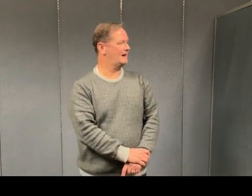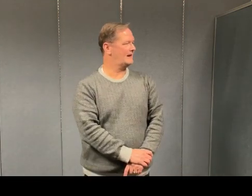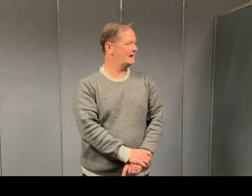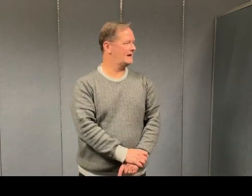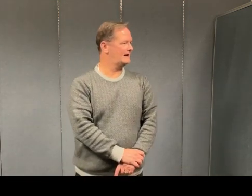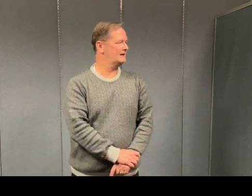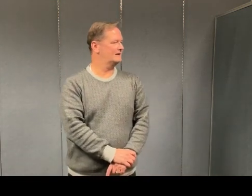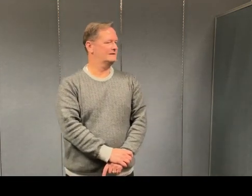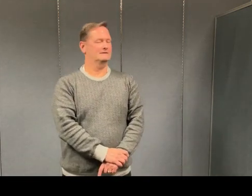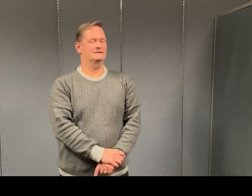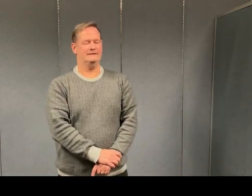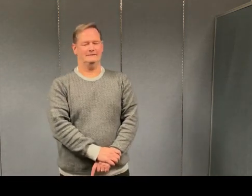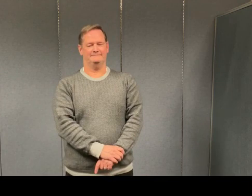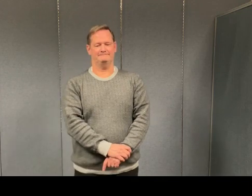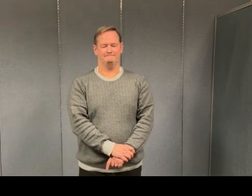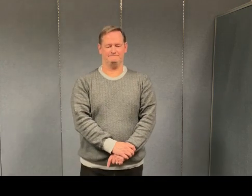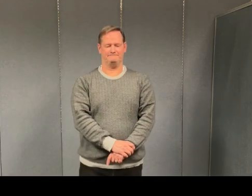answer. Yeah.